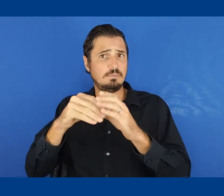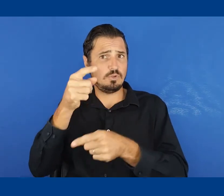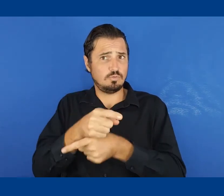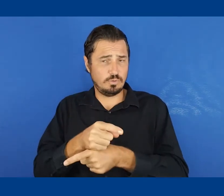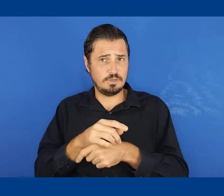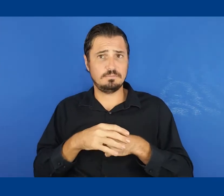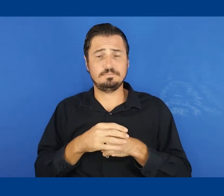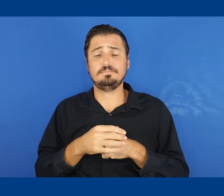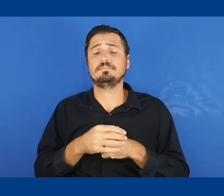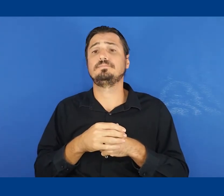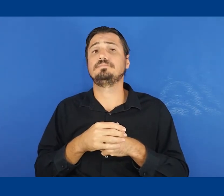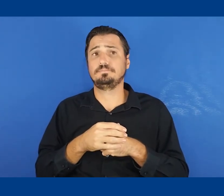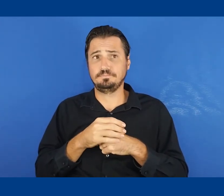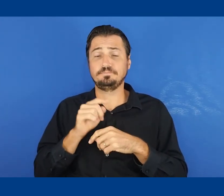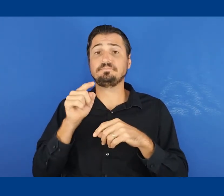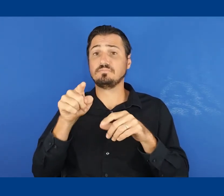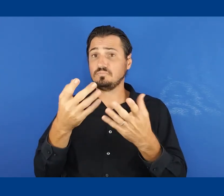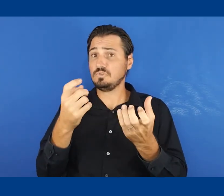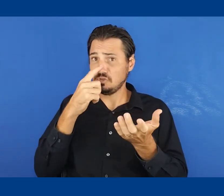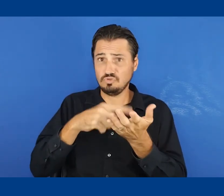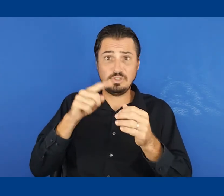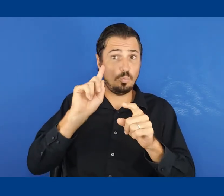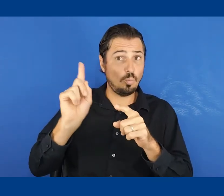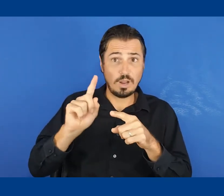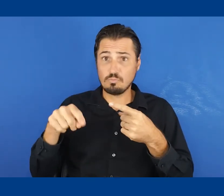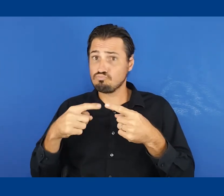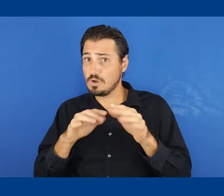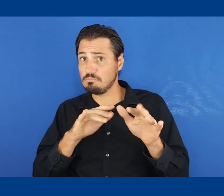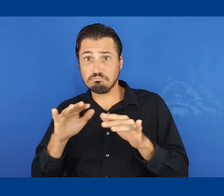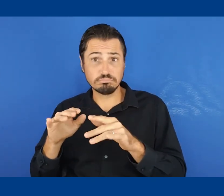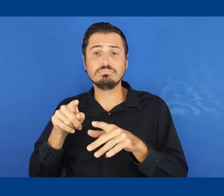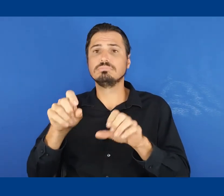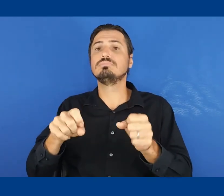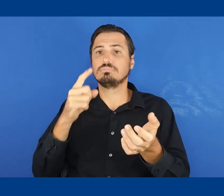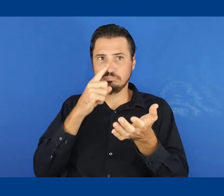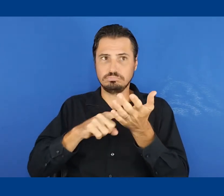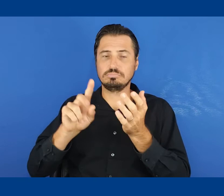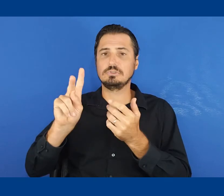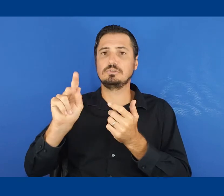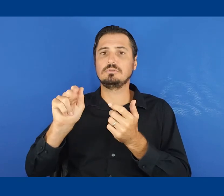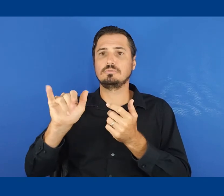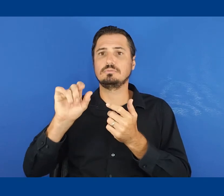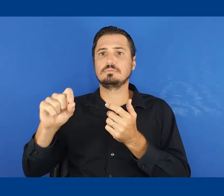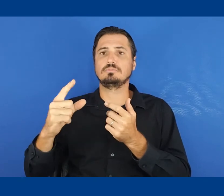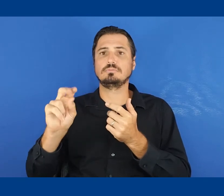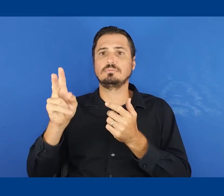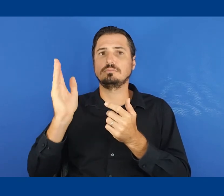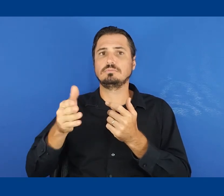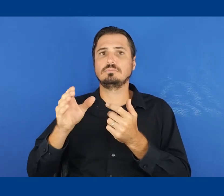or for distribution times and locations, please visit